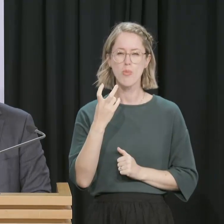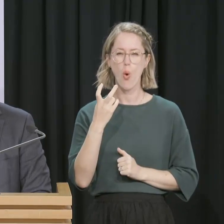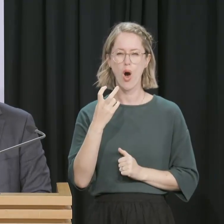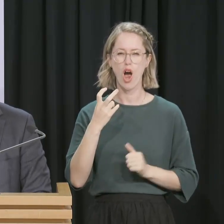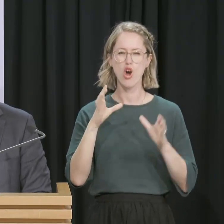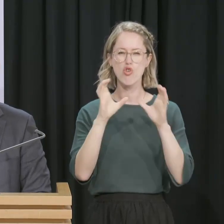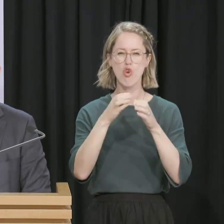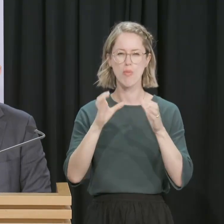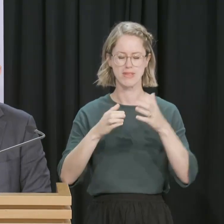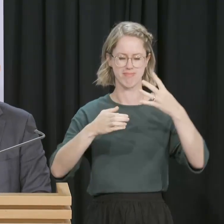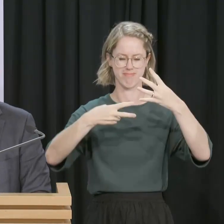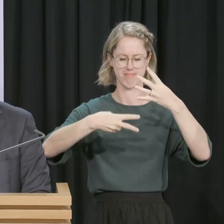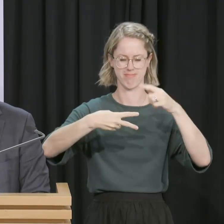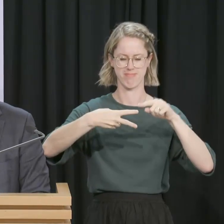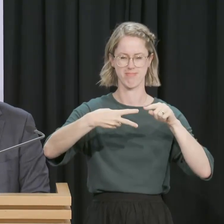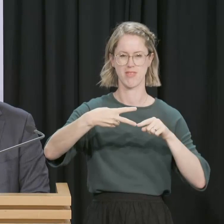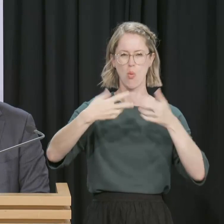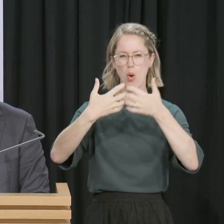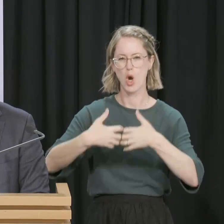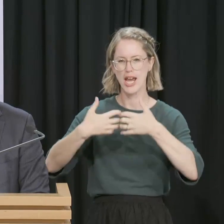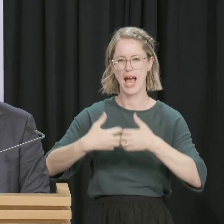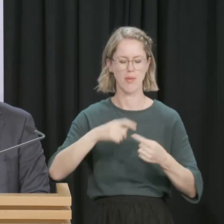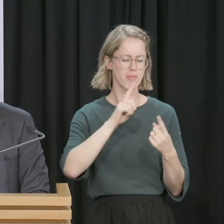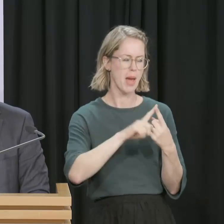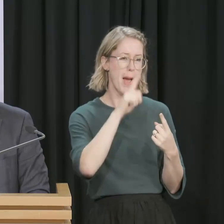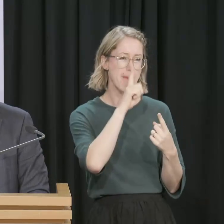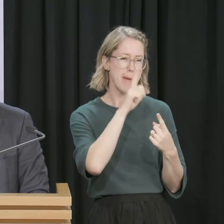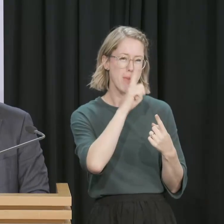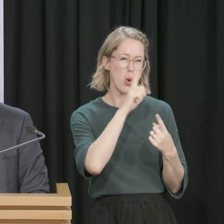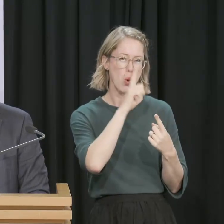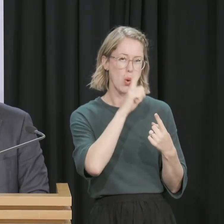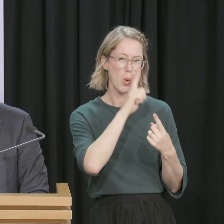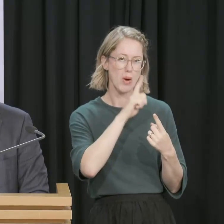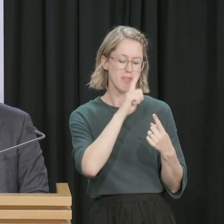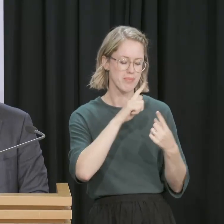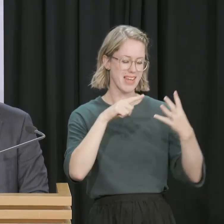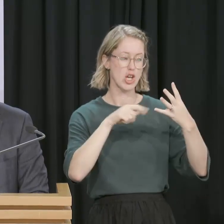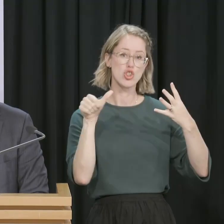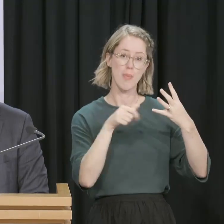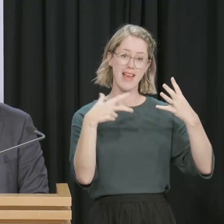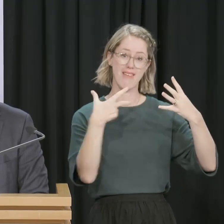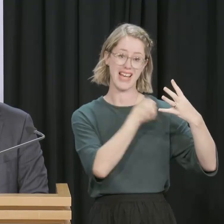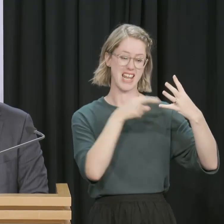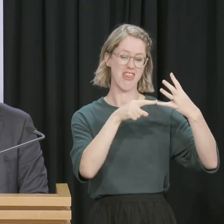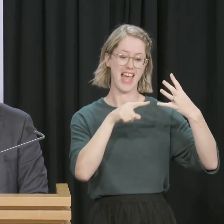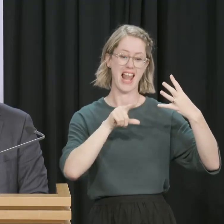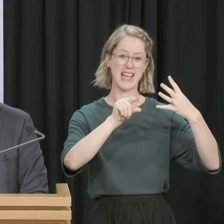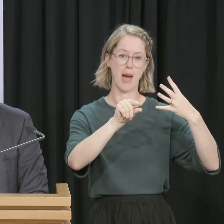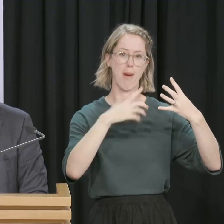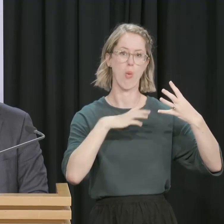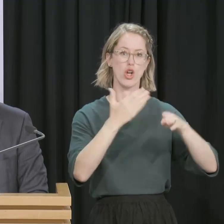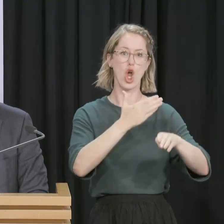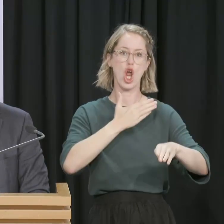are still working on. One for people who may need to get a vaccine on compassionate grounds, and